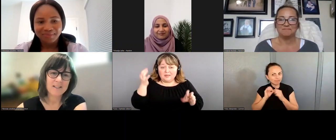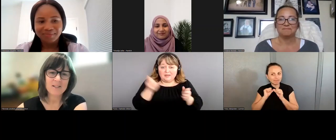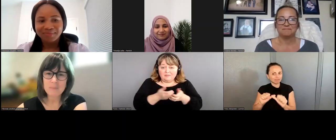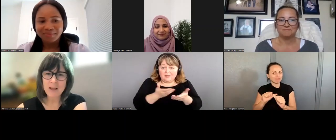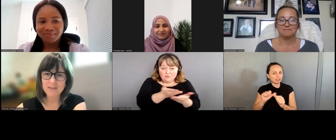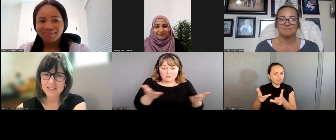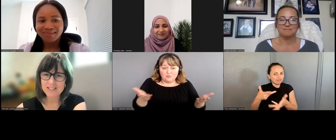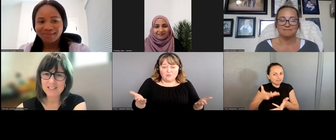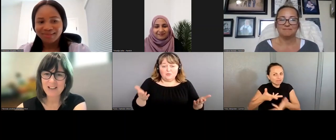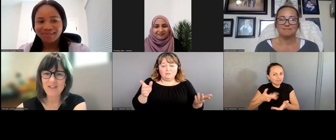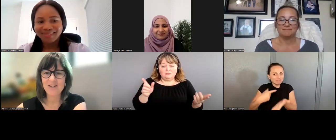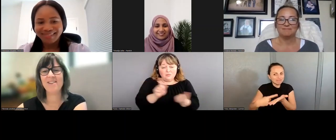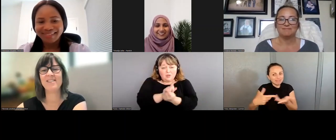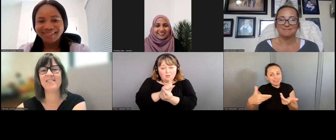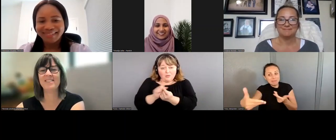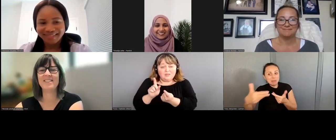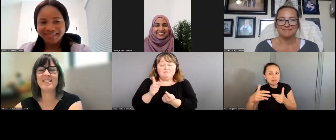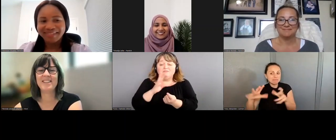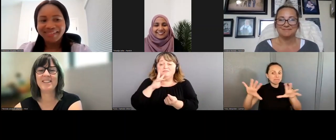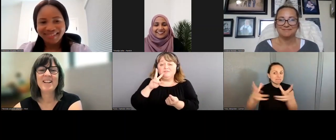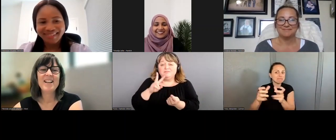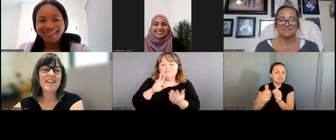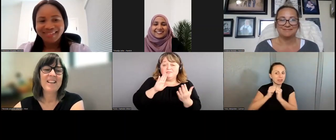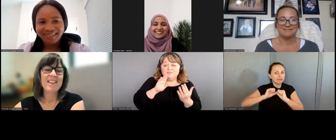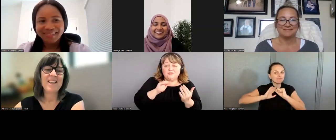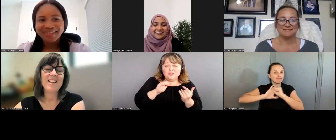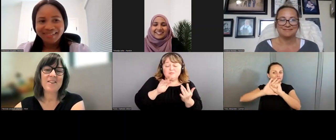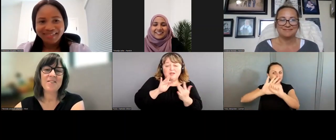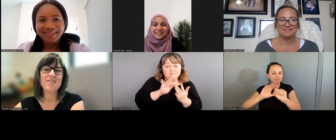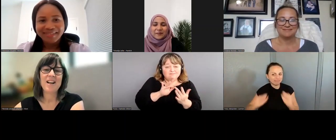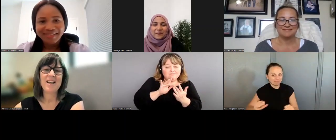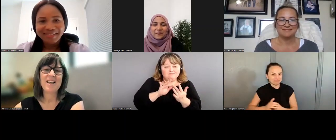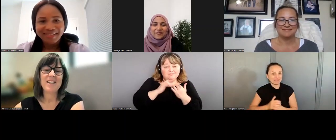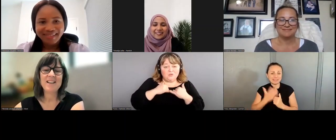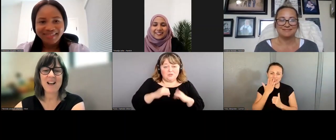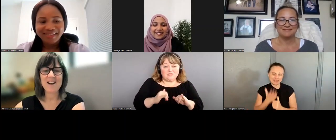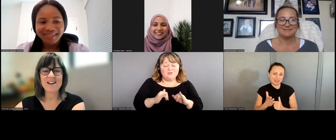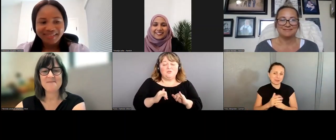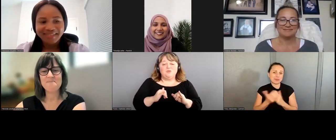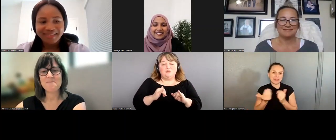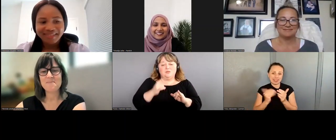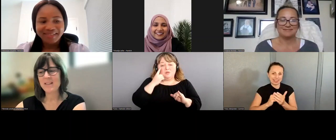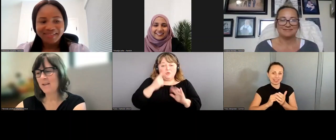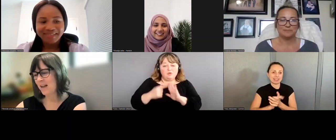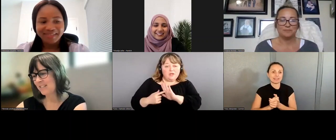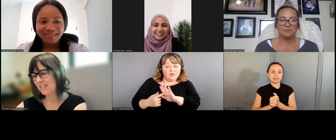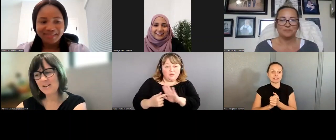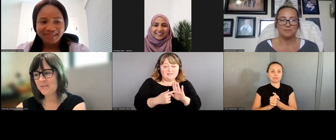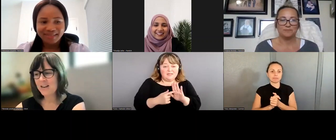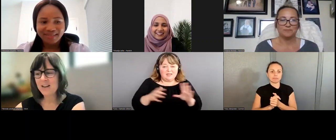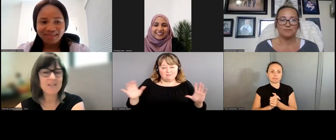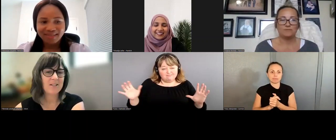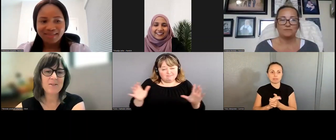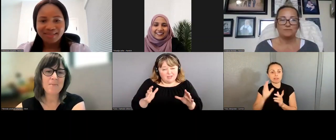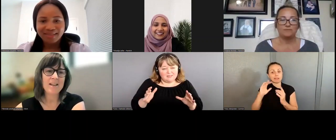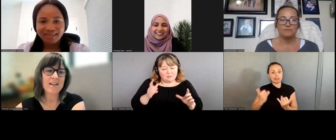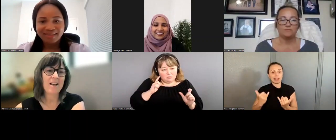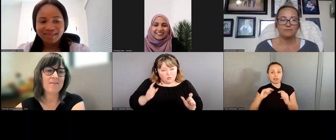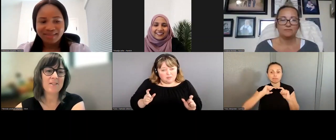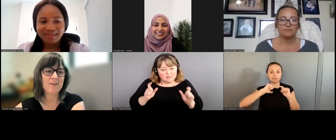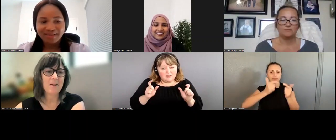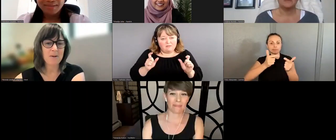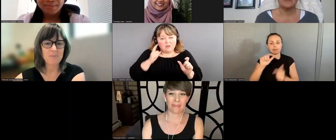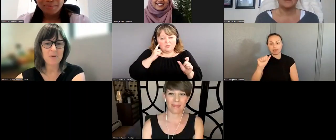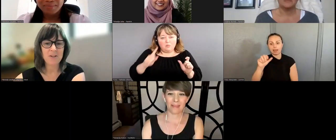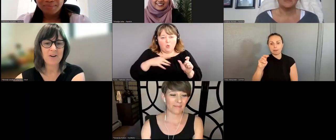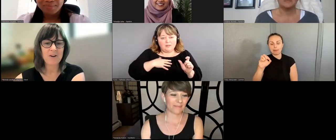maybe do some advocacy together. Thank you again. I'm passing it over now to